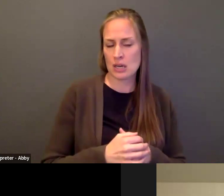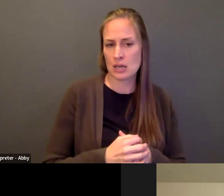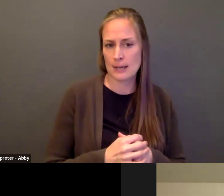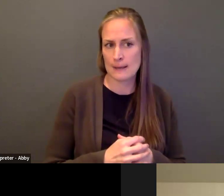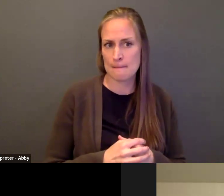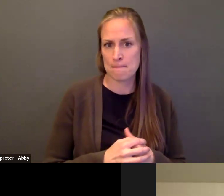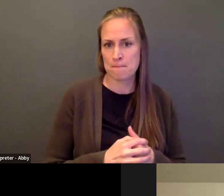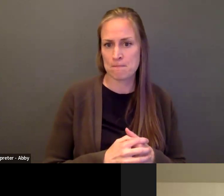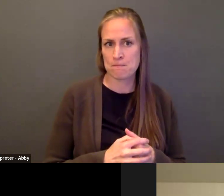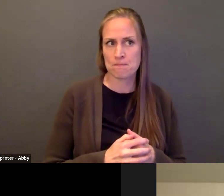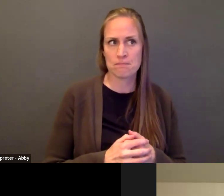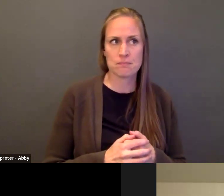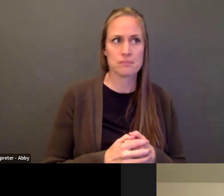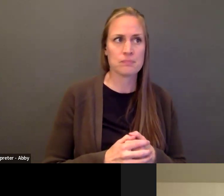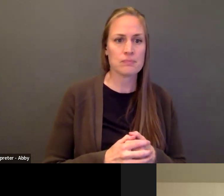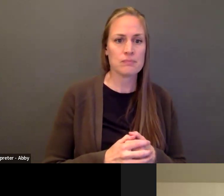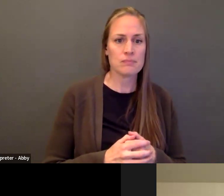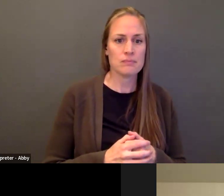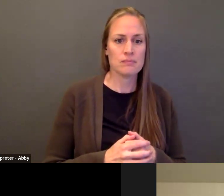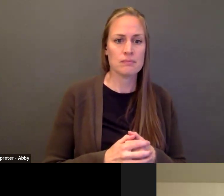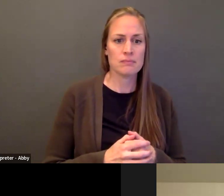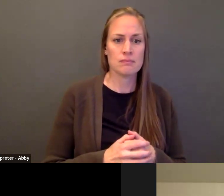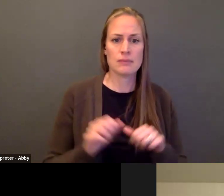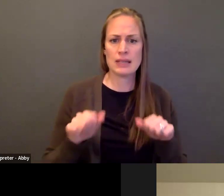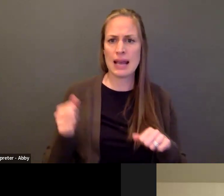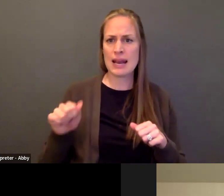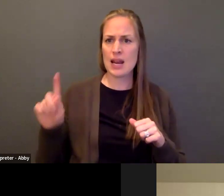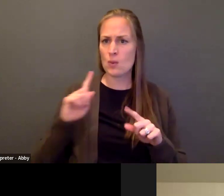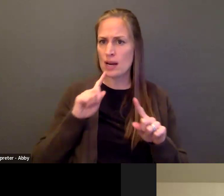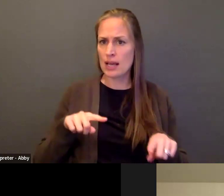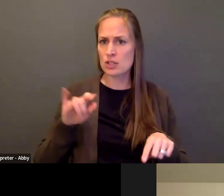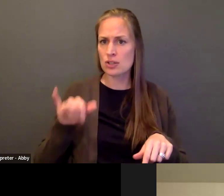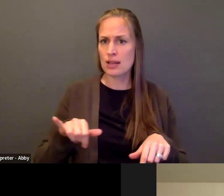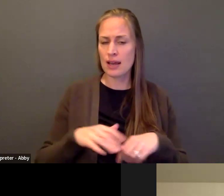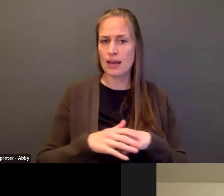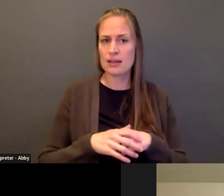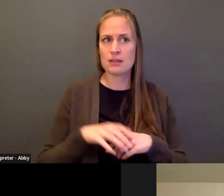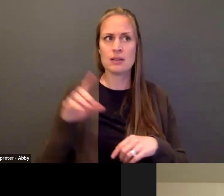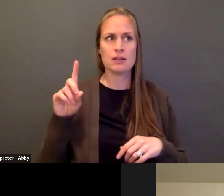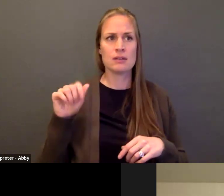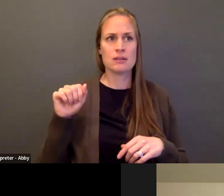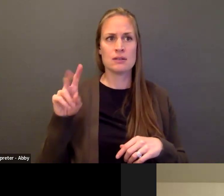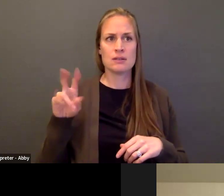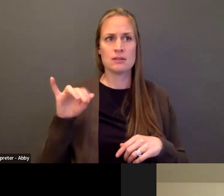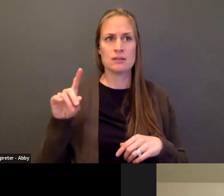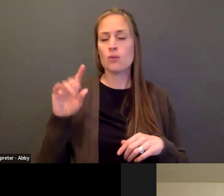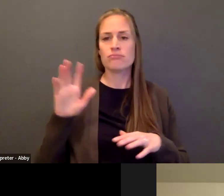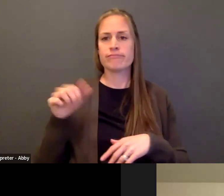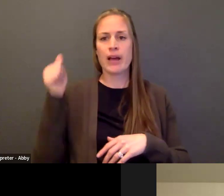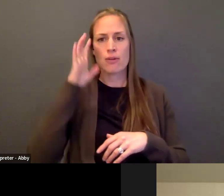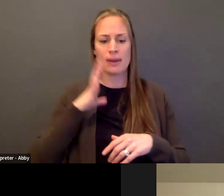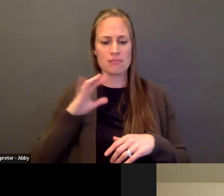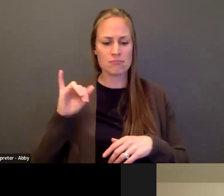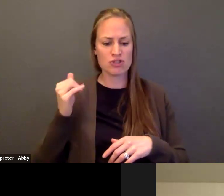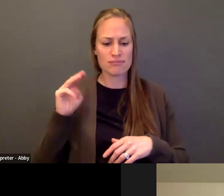Do we have everyone who can answer that one? I wish that we had the resources to put